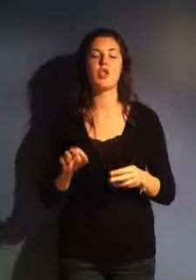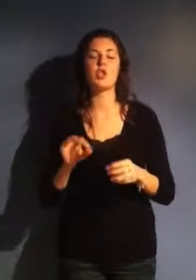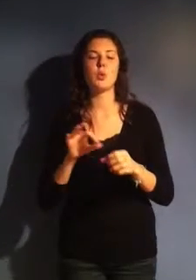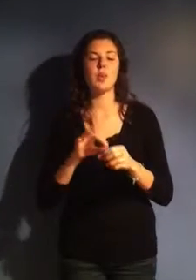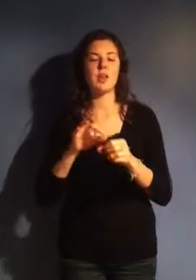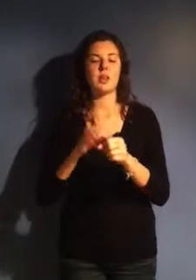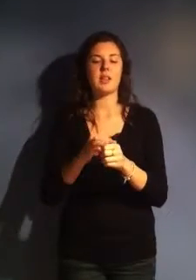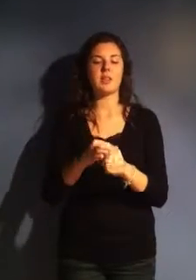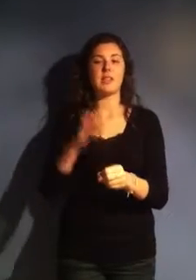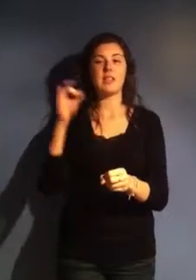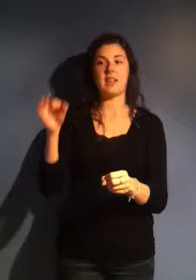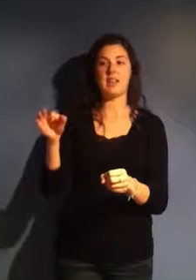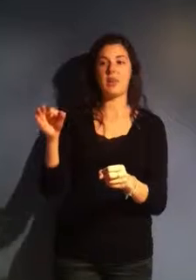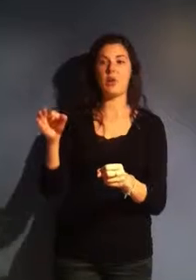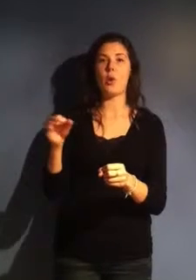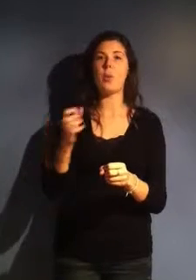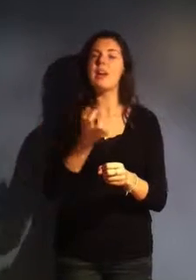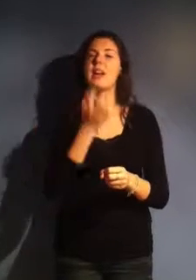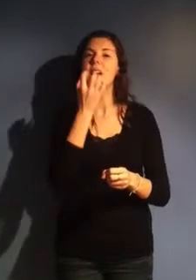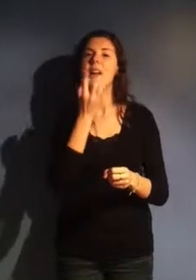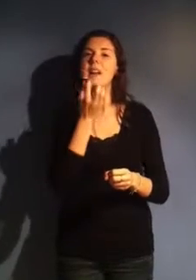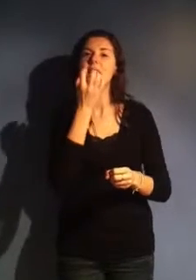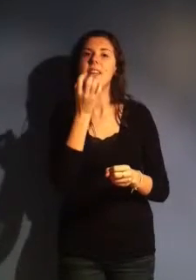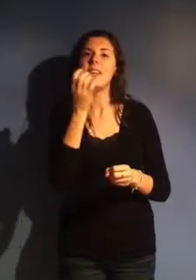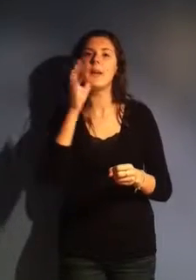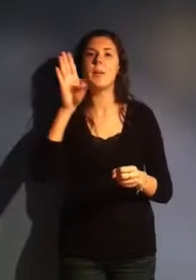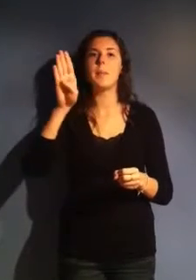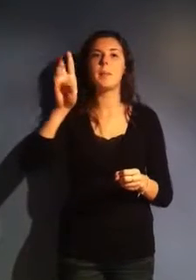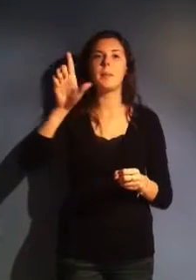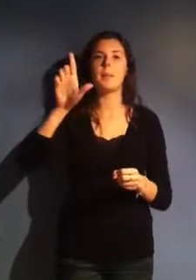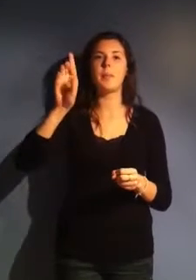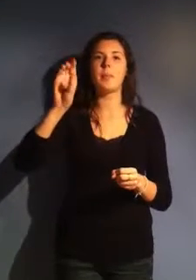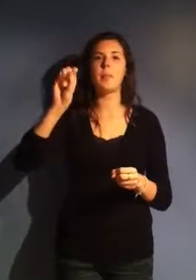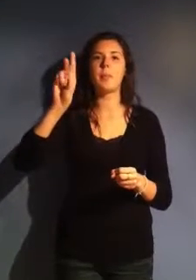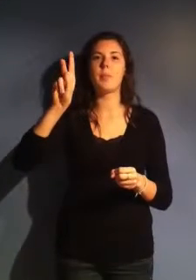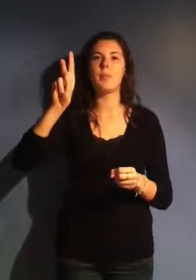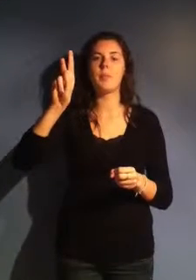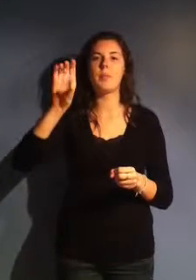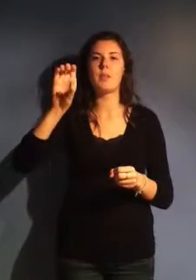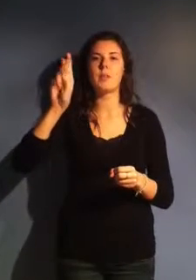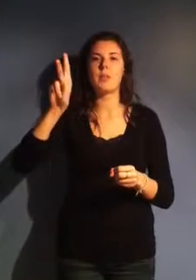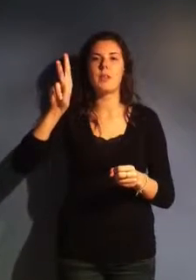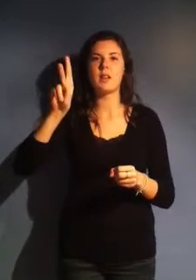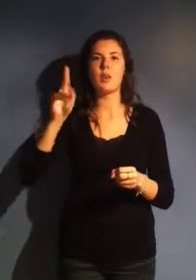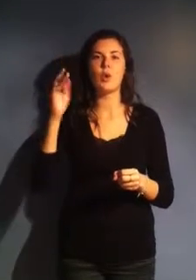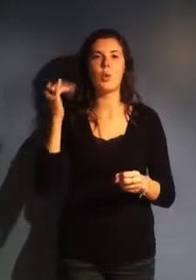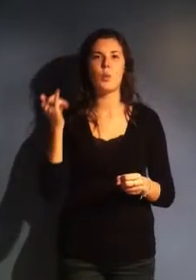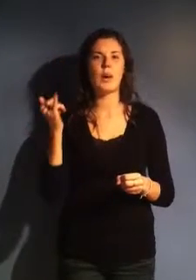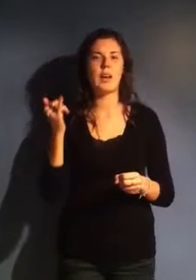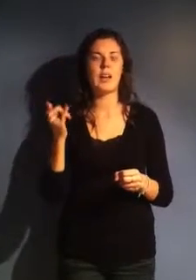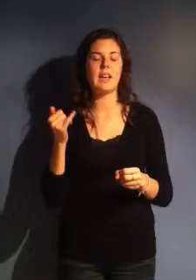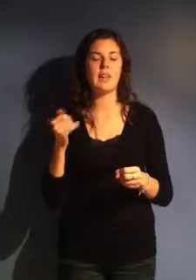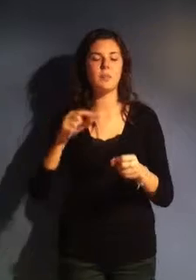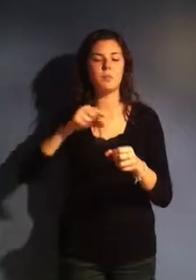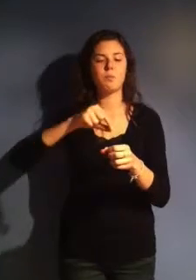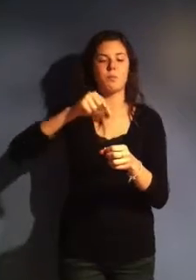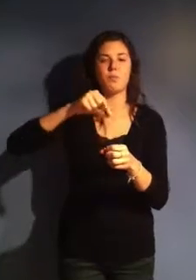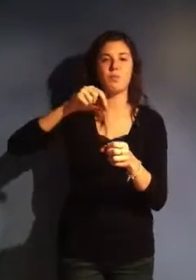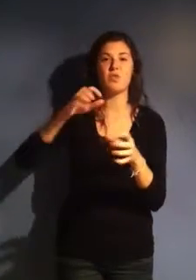remove things you can't pipette out of something that's frozen. So I put it on the heat block, and once it's